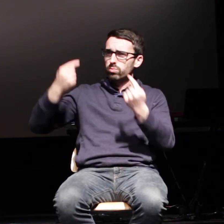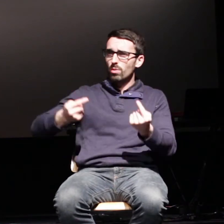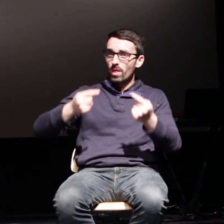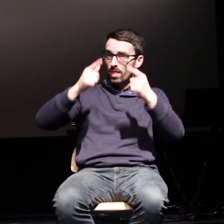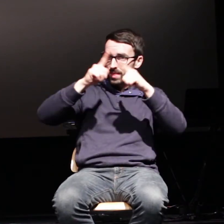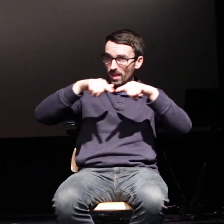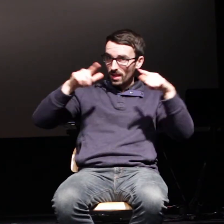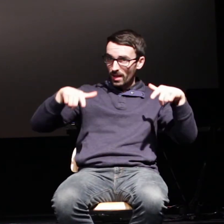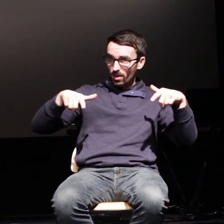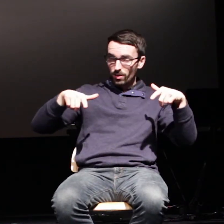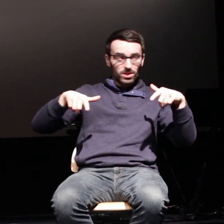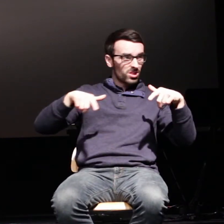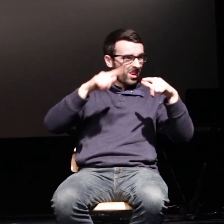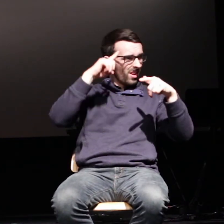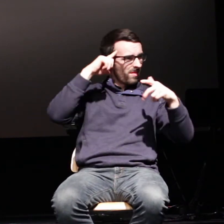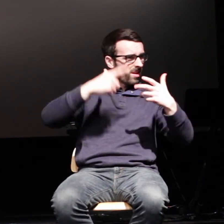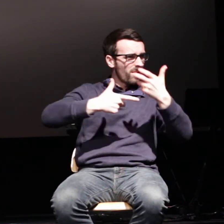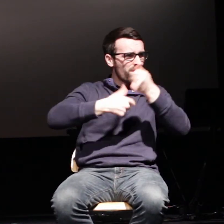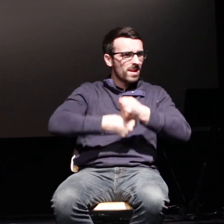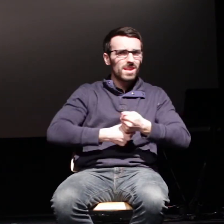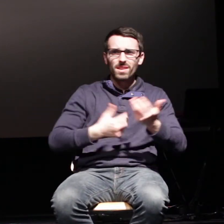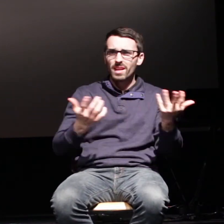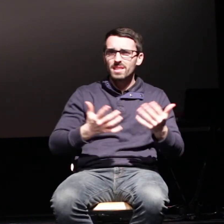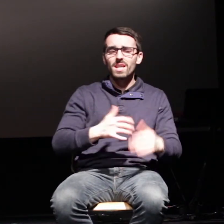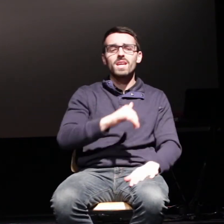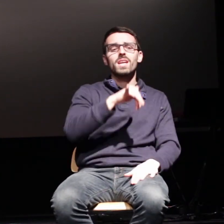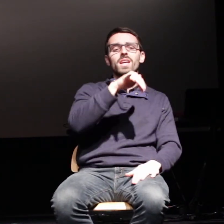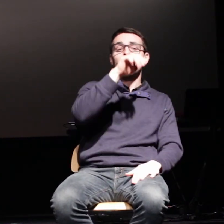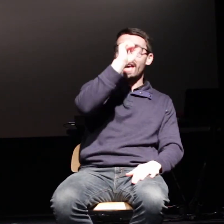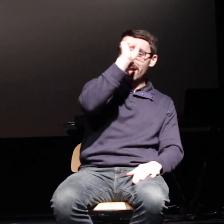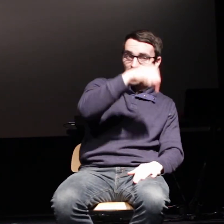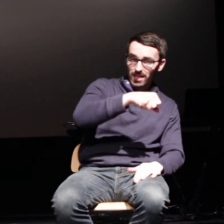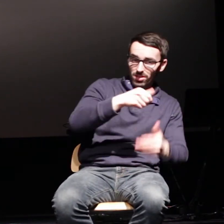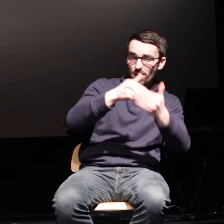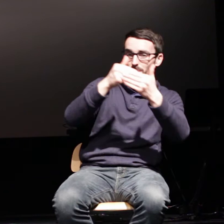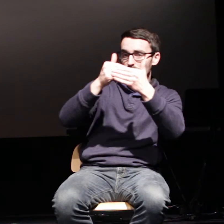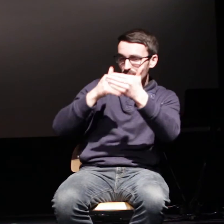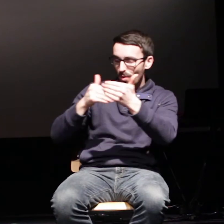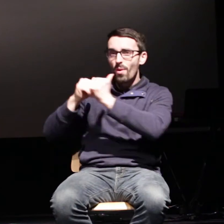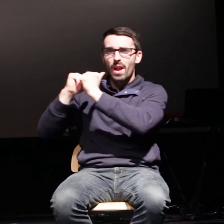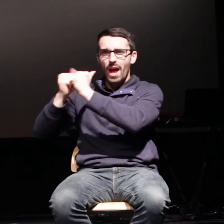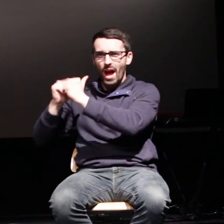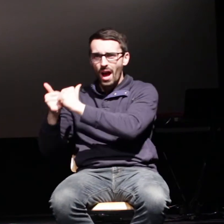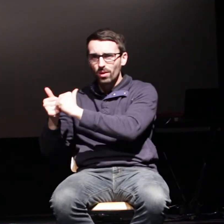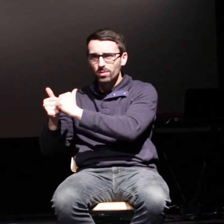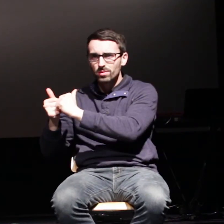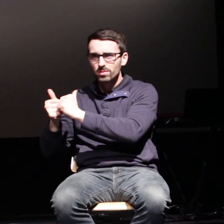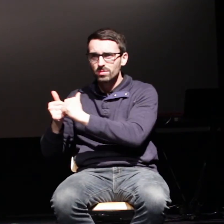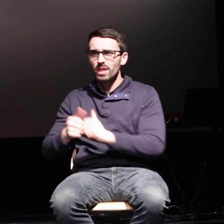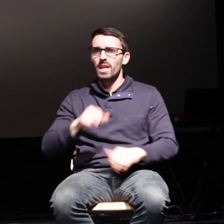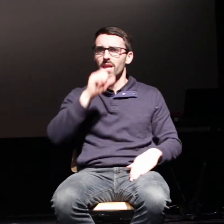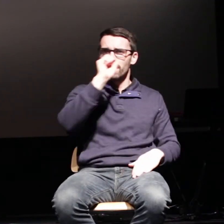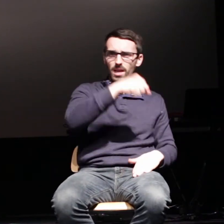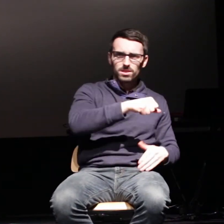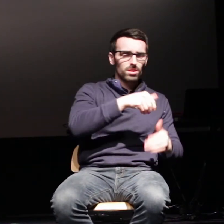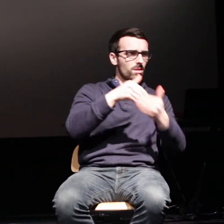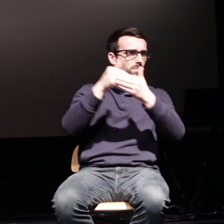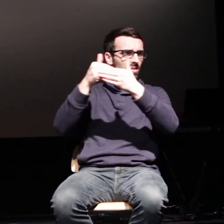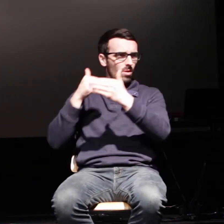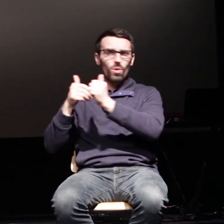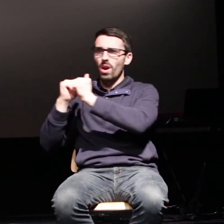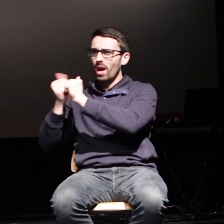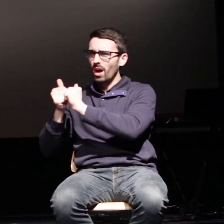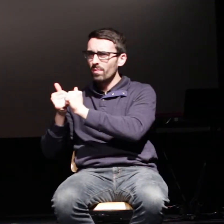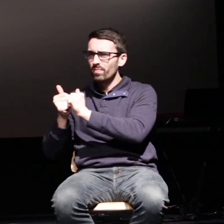how. That's the language of faith. That's how we approach with faith. It's yes before how. It's